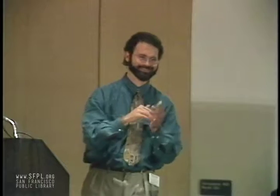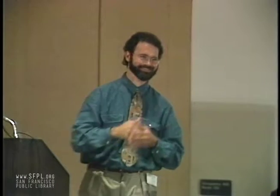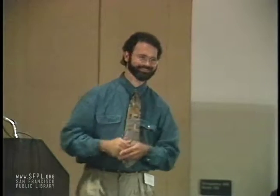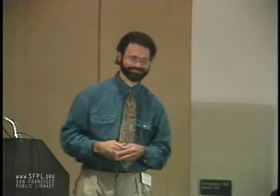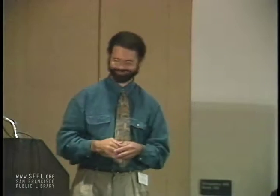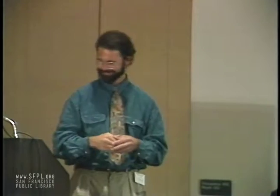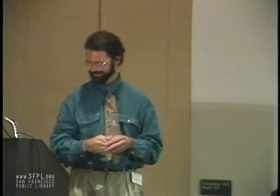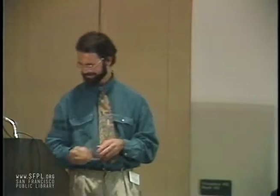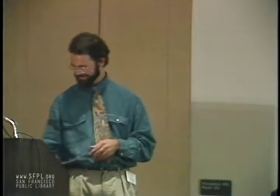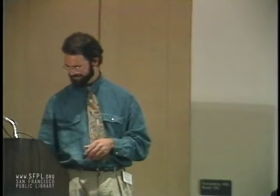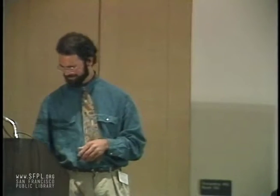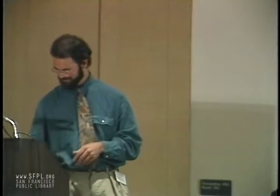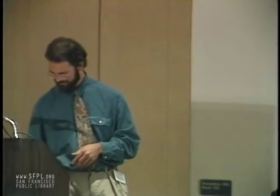Okay, we can start again.